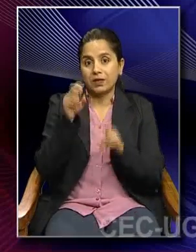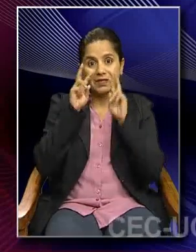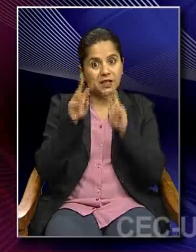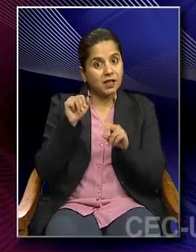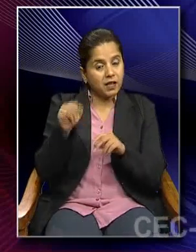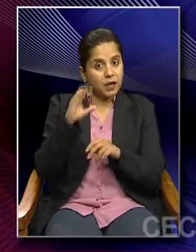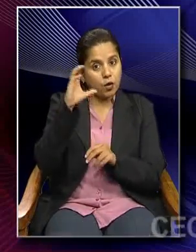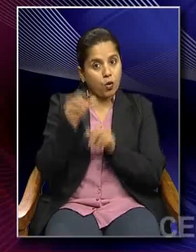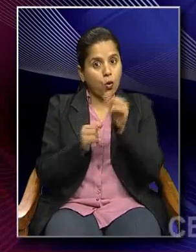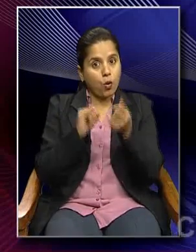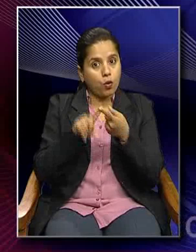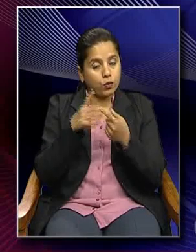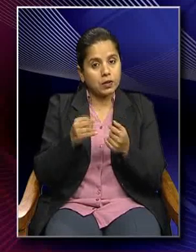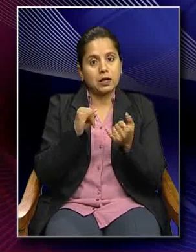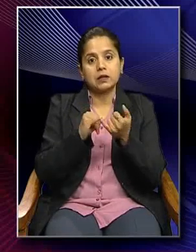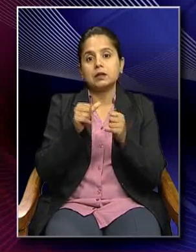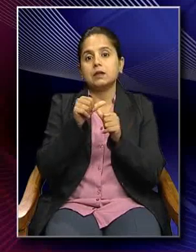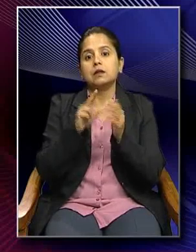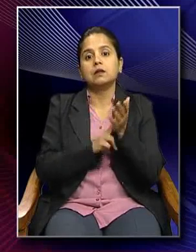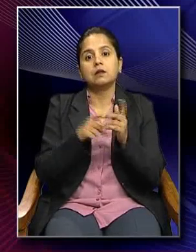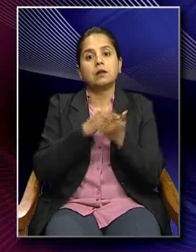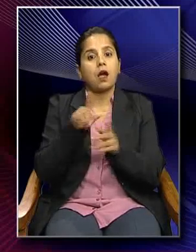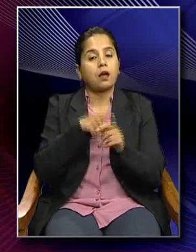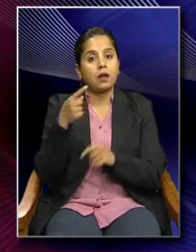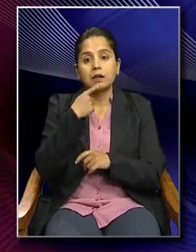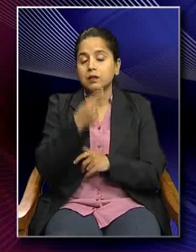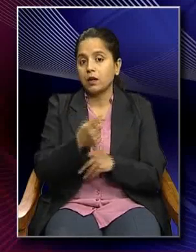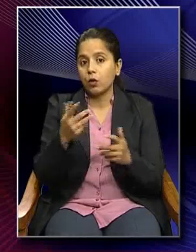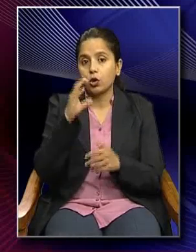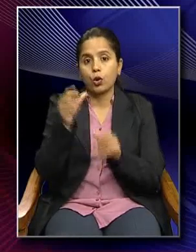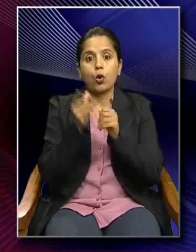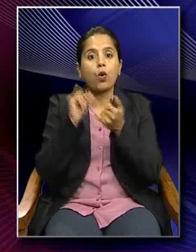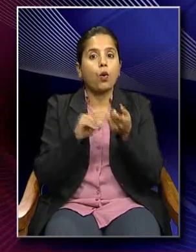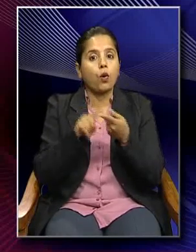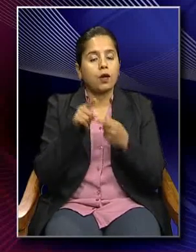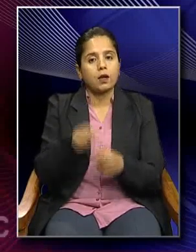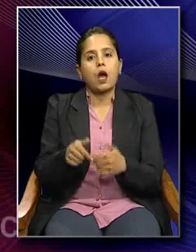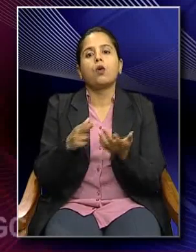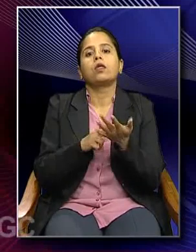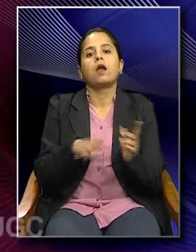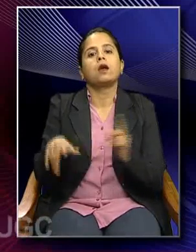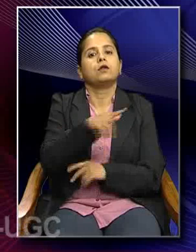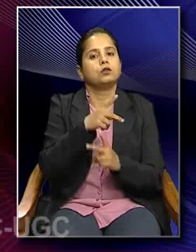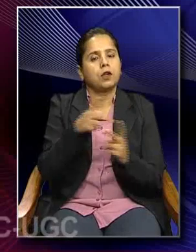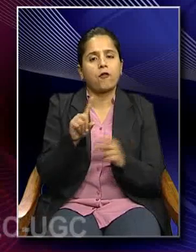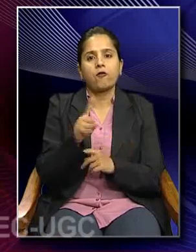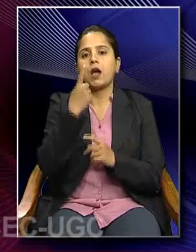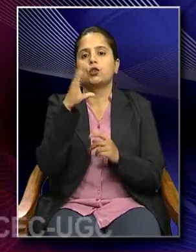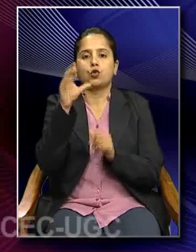cause, Sankhya says that this cause is the Prakriti, which is the first